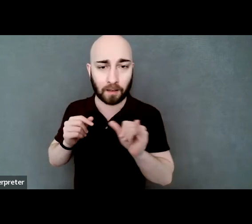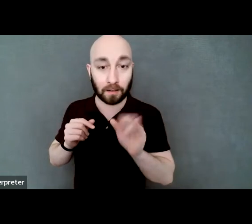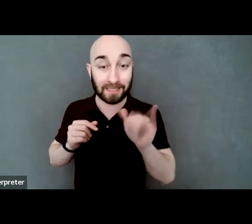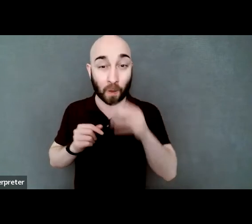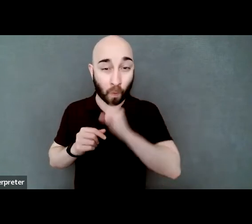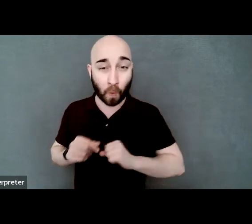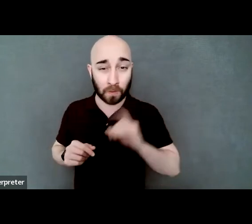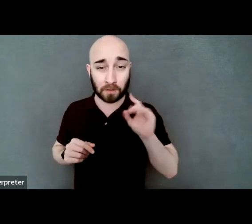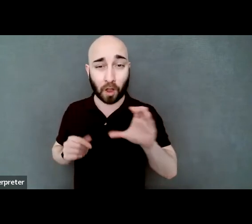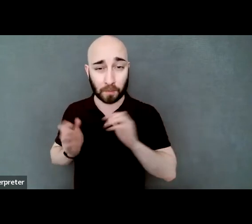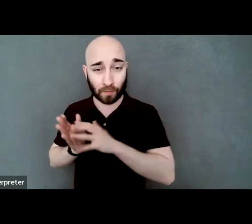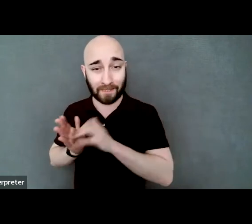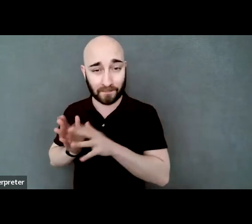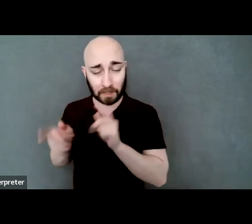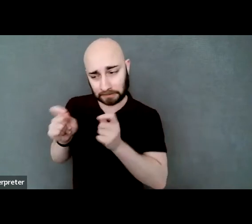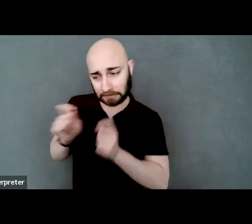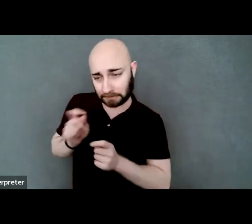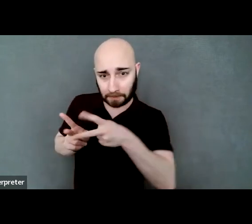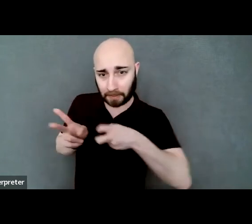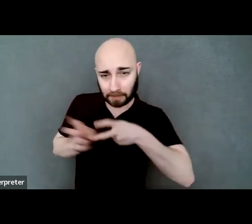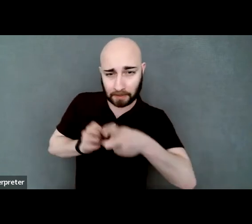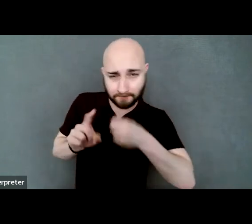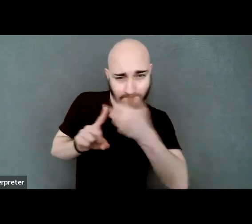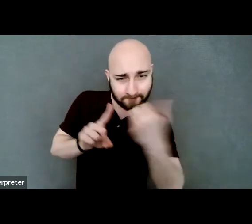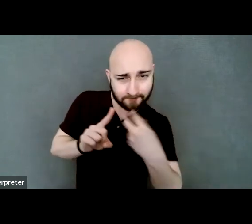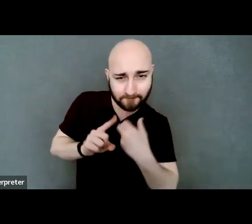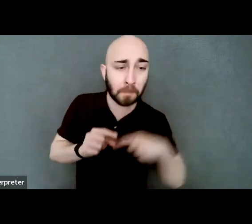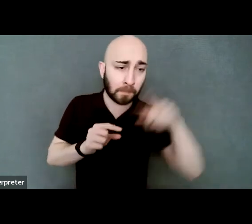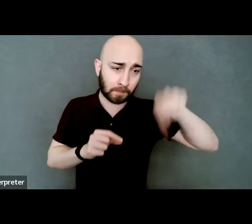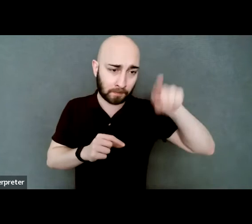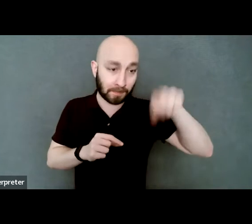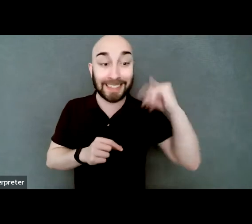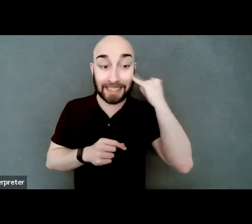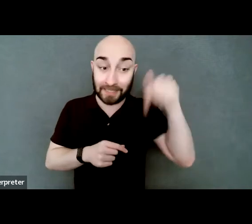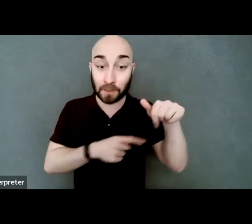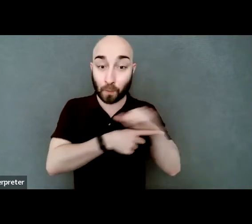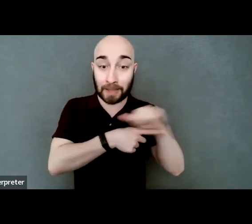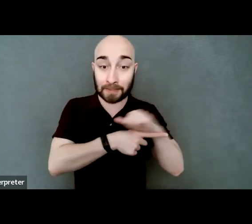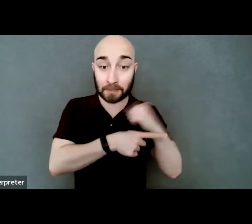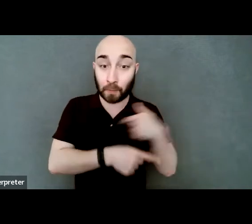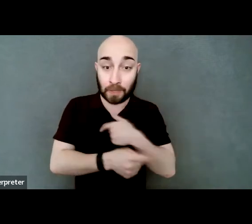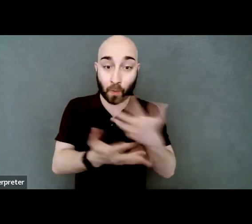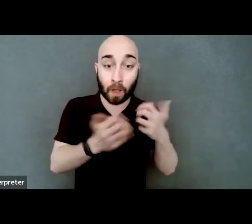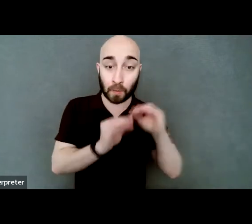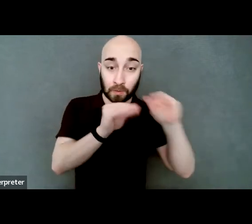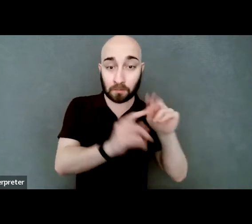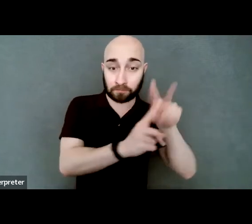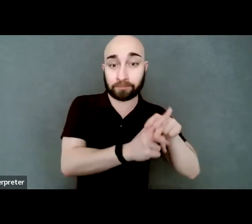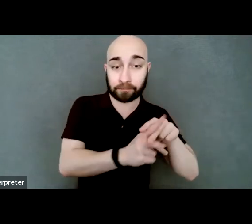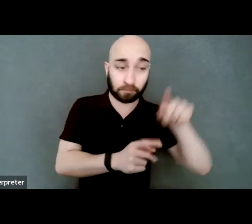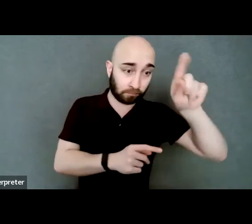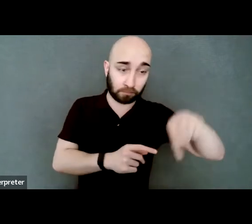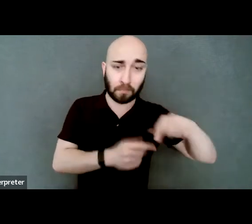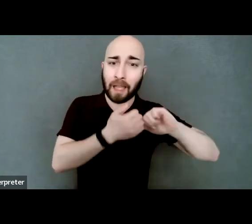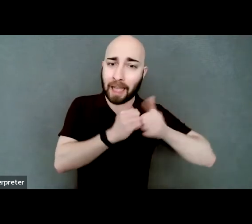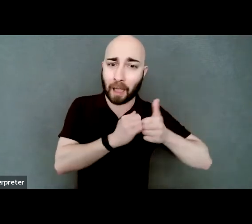document and created this one that says, okay, if these are the practices that we want to implement, how are we going to assess ourselves